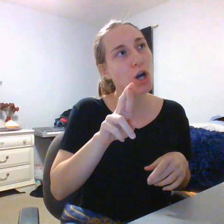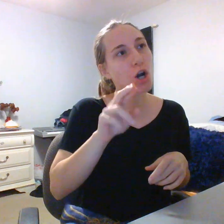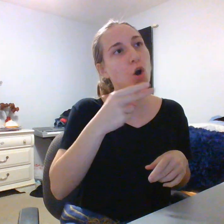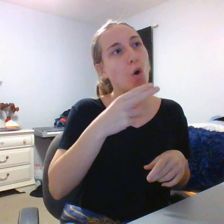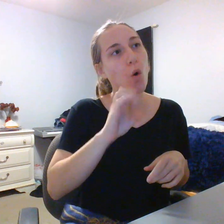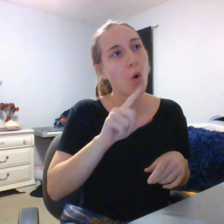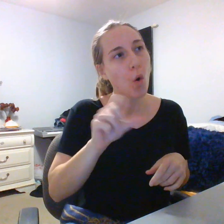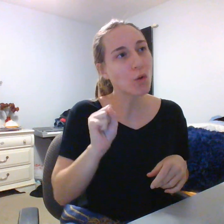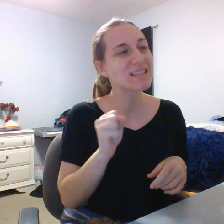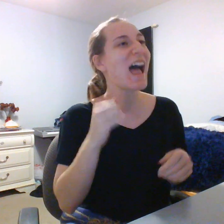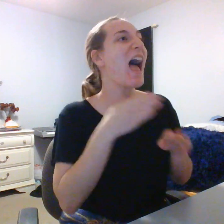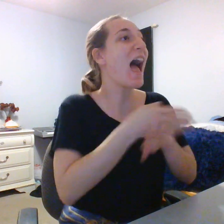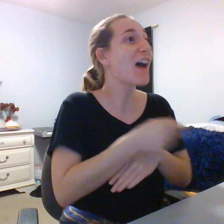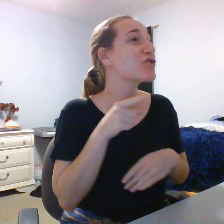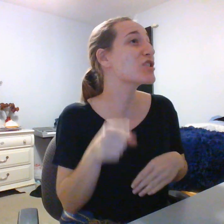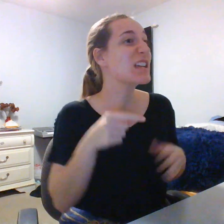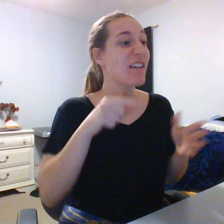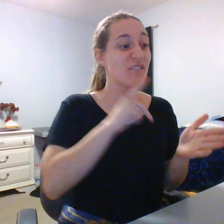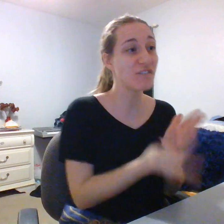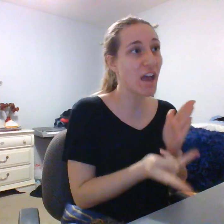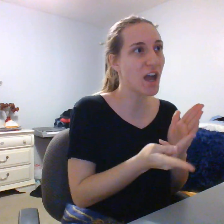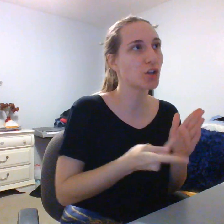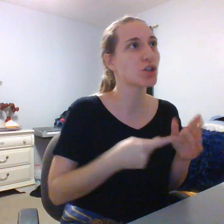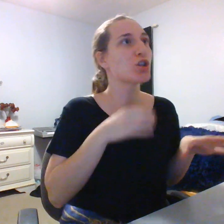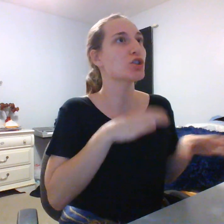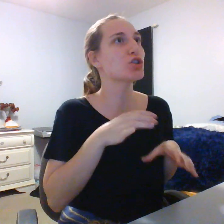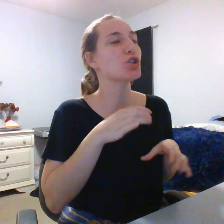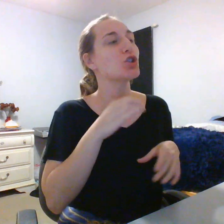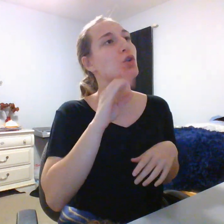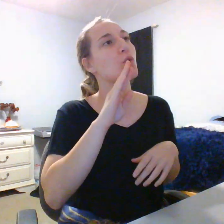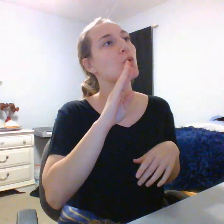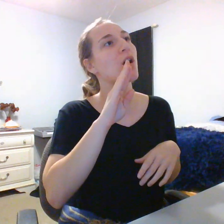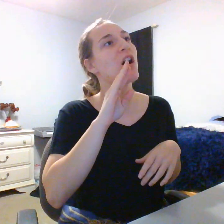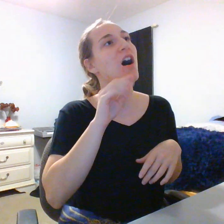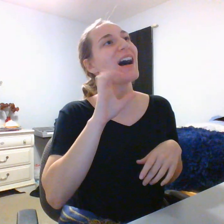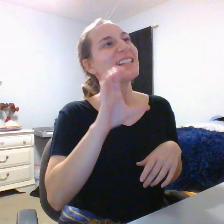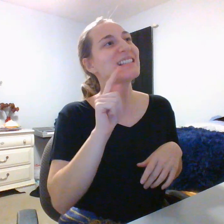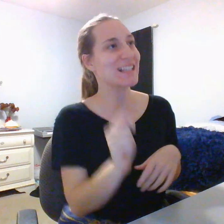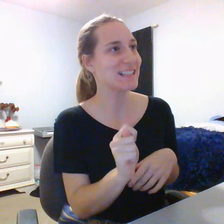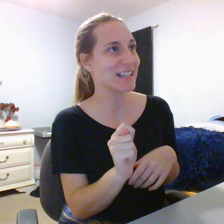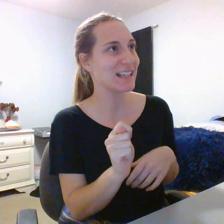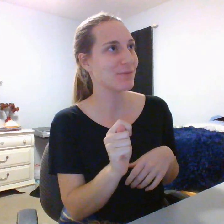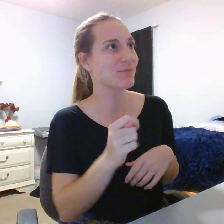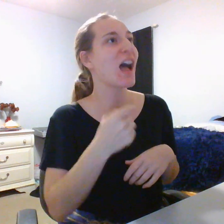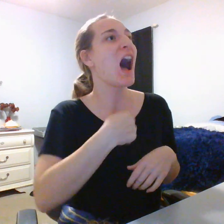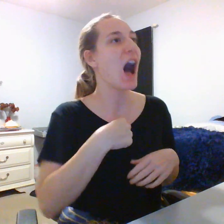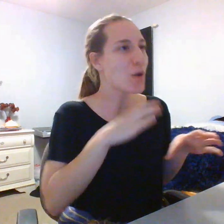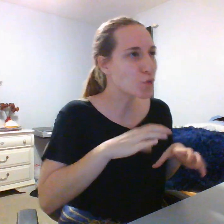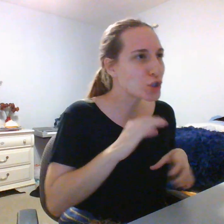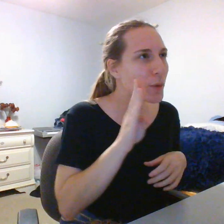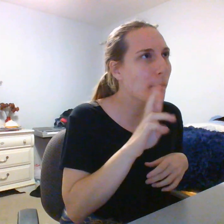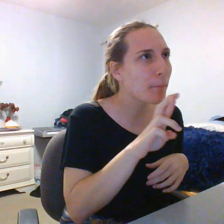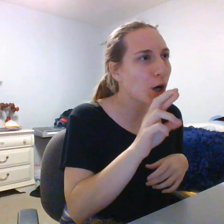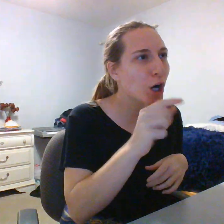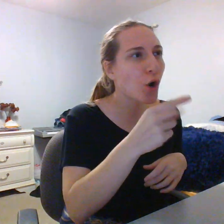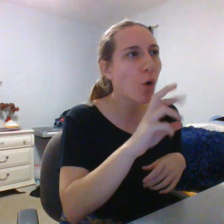CT. Burholz! We don't have time for a CT. I was doing Burholz as an intern. That one night